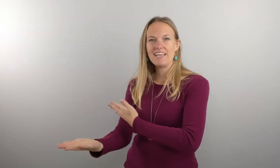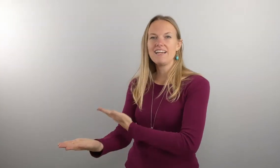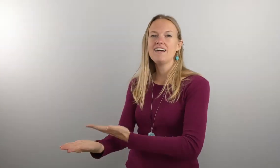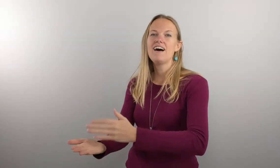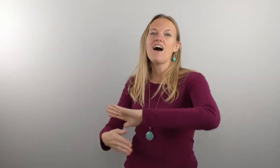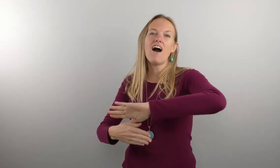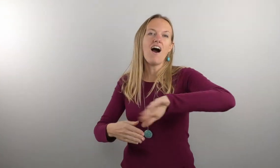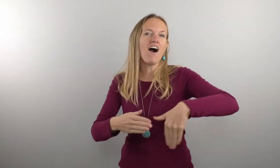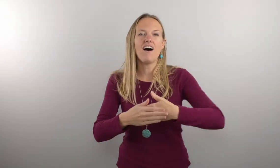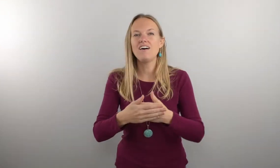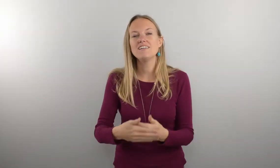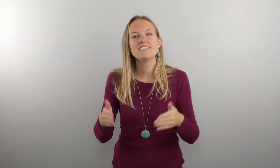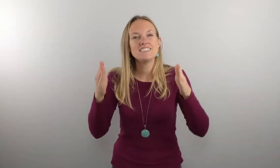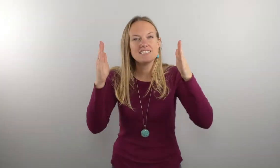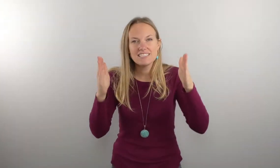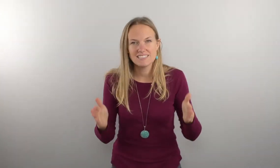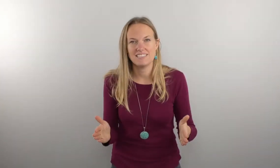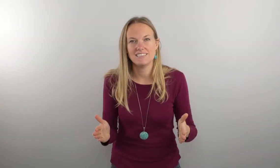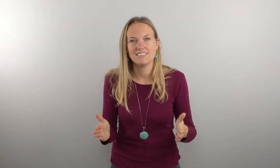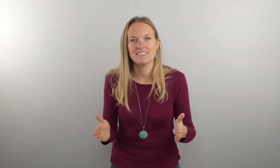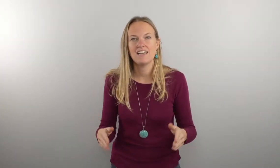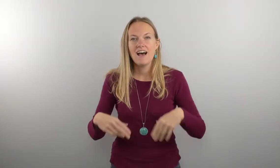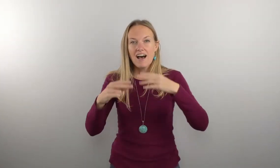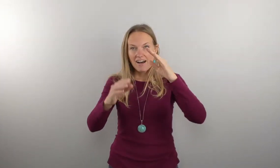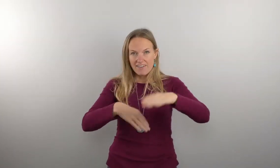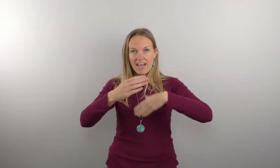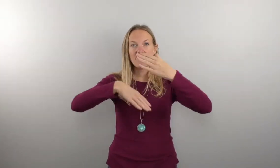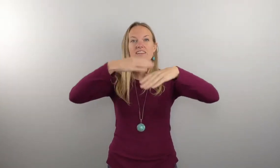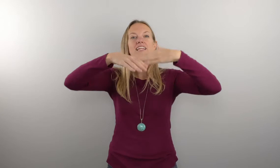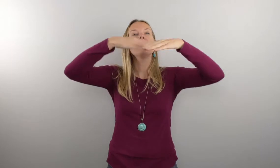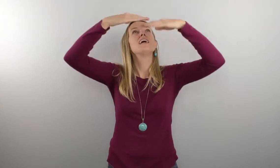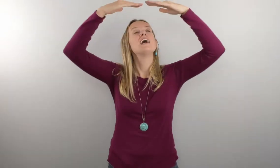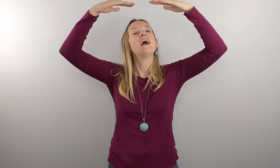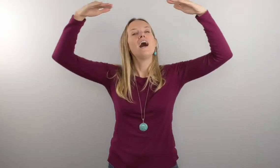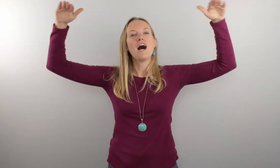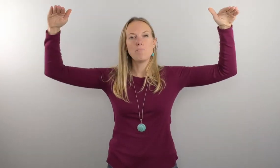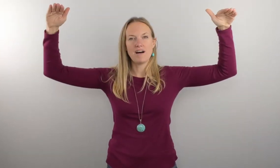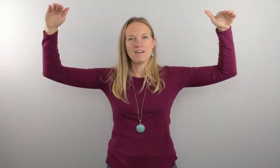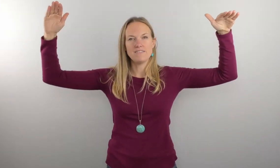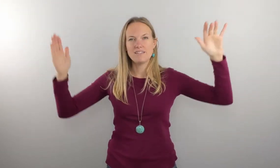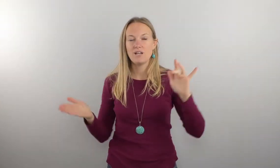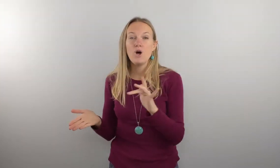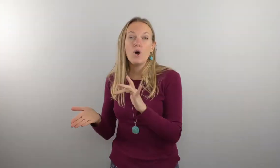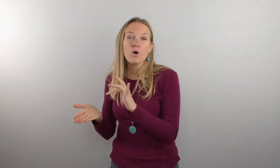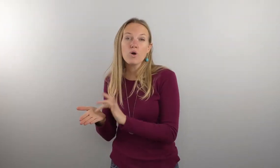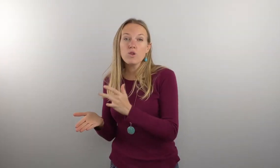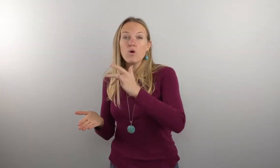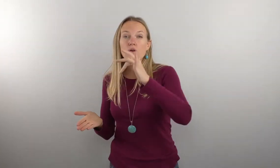Sing, all ye citizens of heaven above.